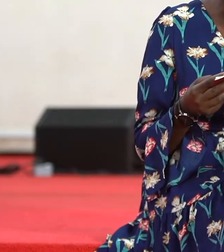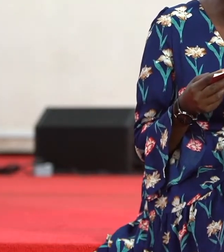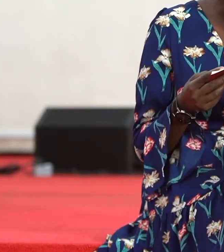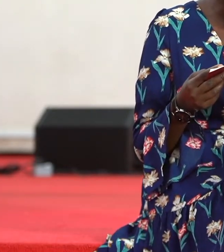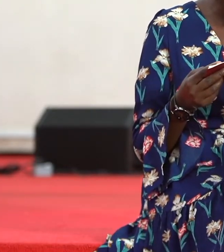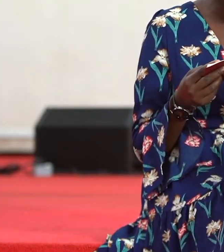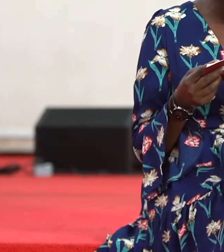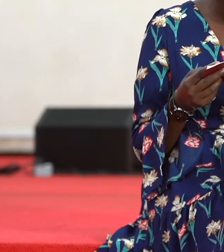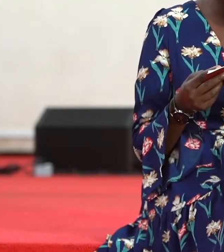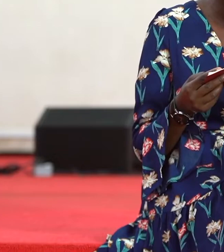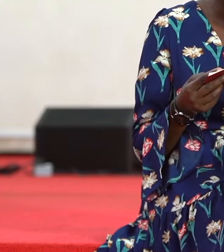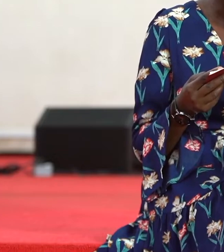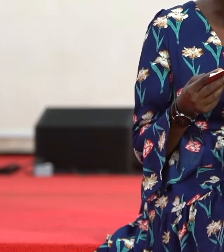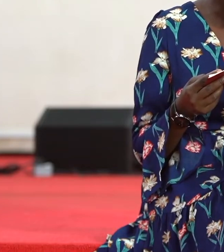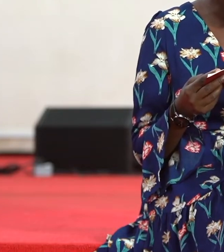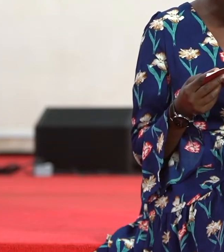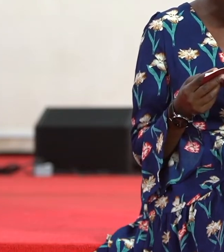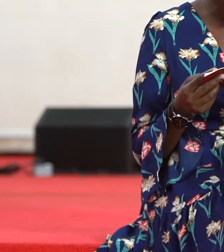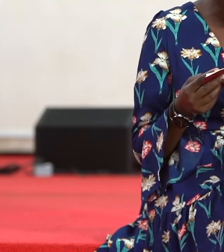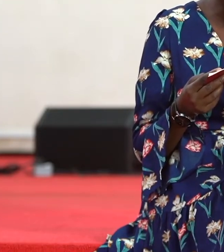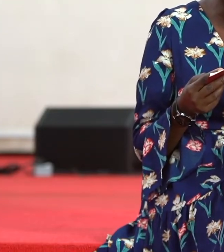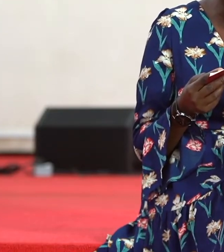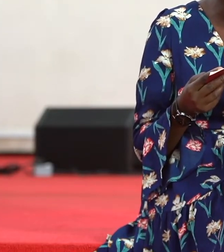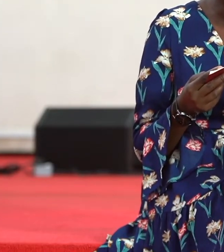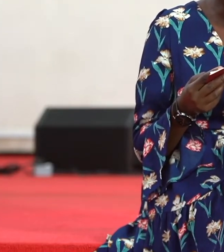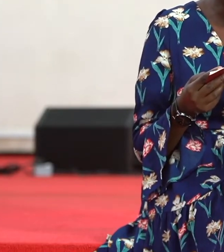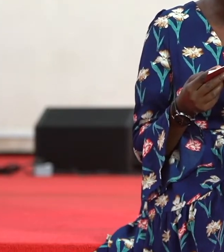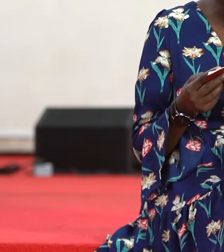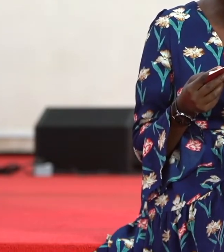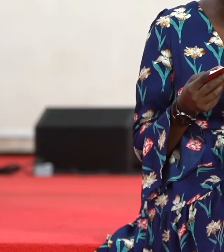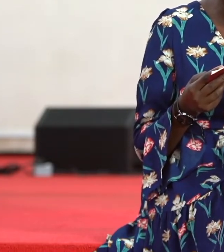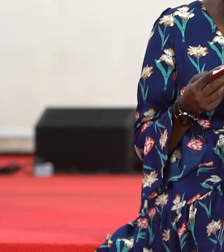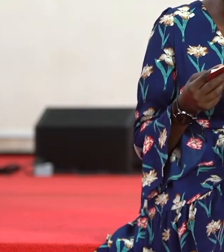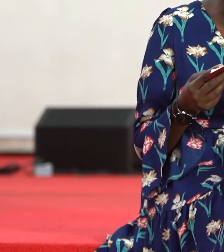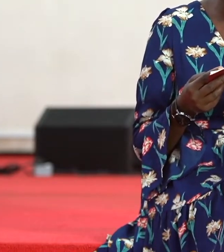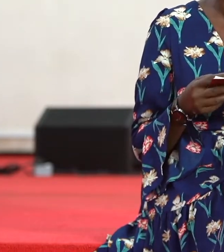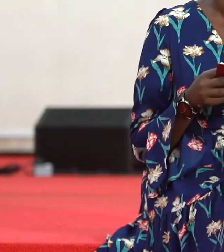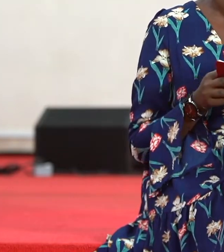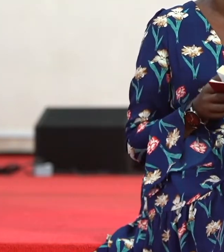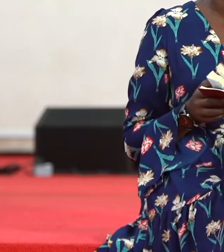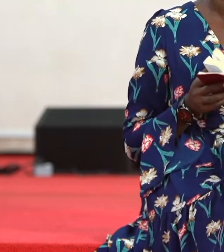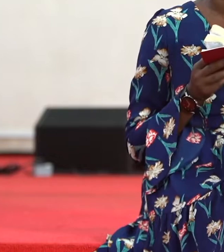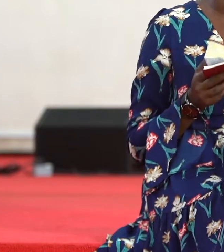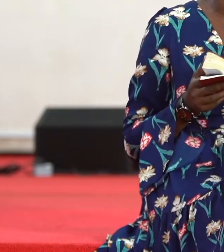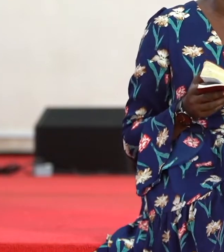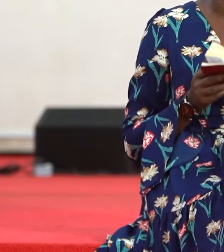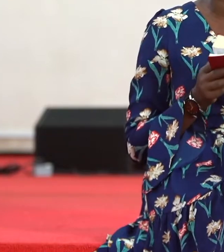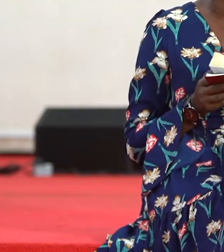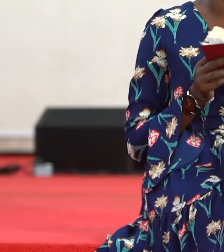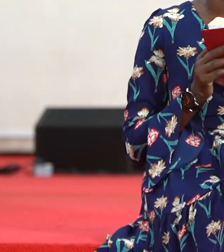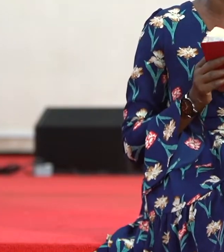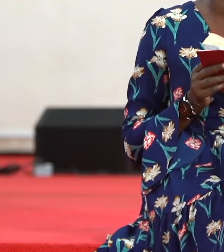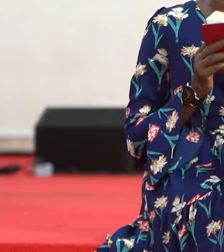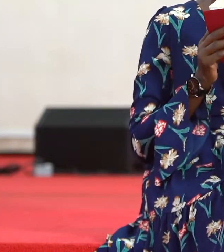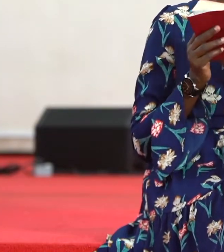us the mystery of his will, according to his good pleasure, which he purposed in Christ. So the fact that